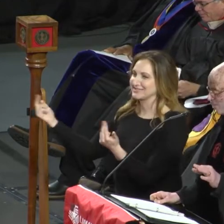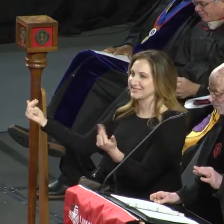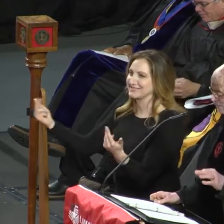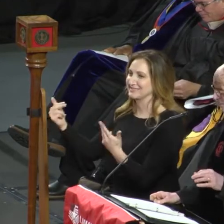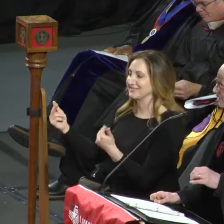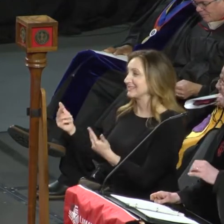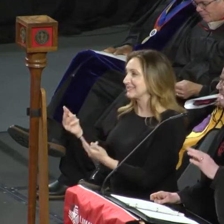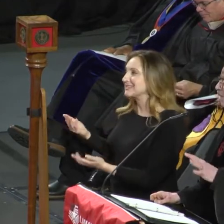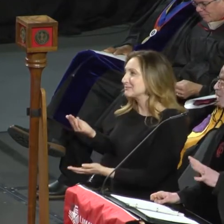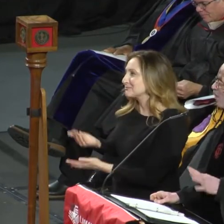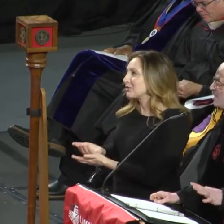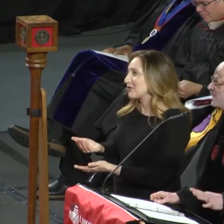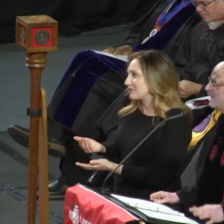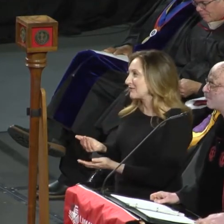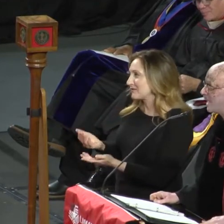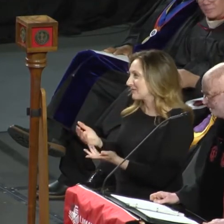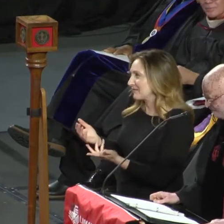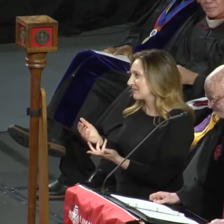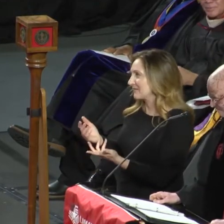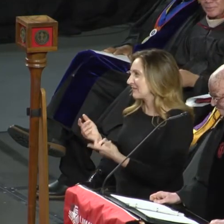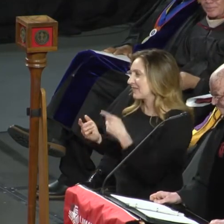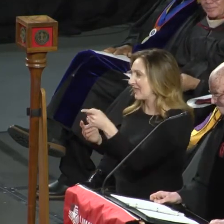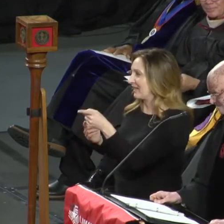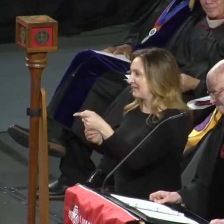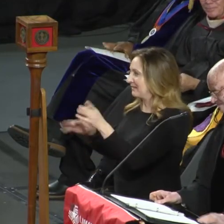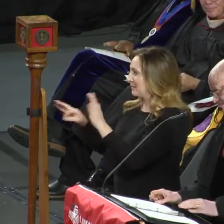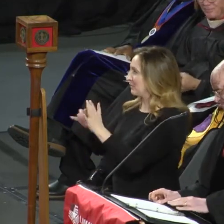That's proof that they don't always get it right.